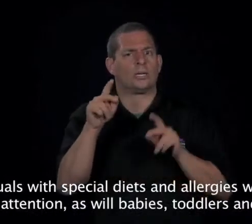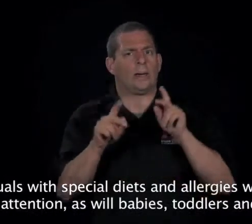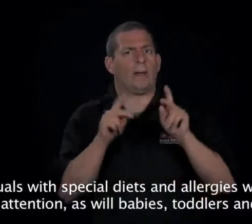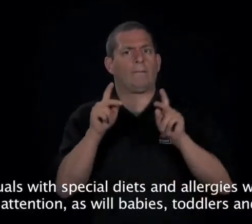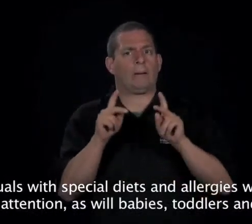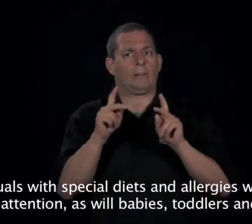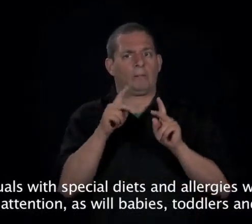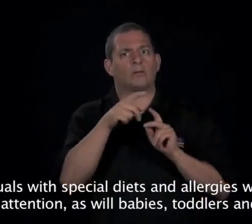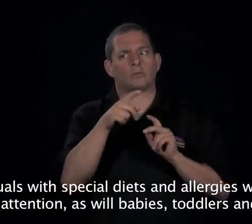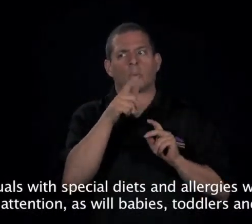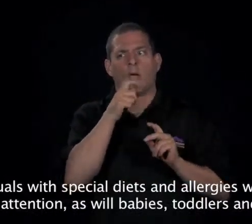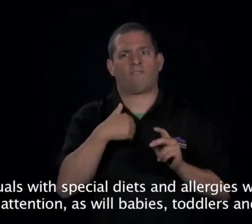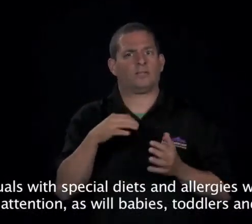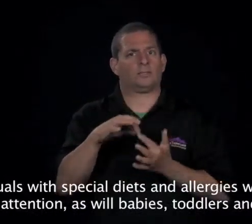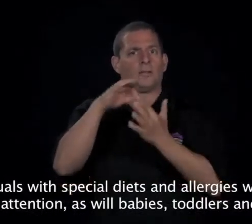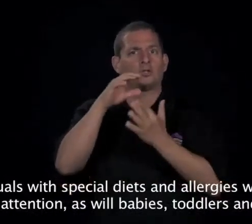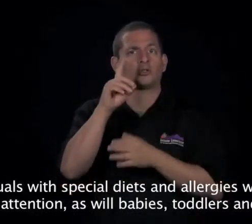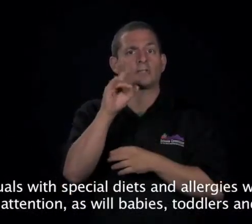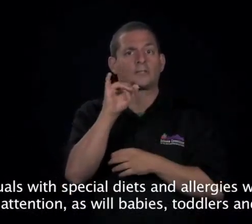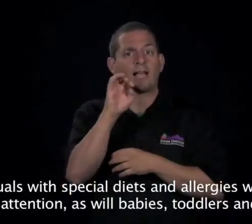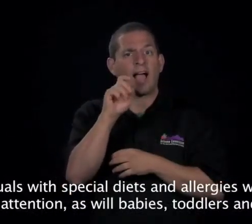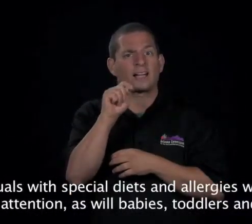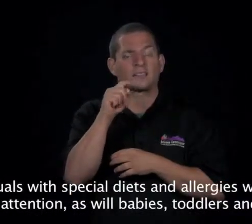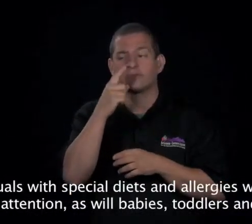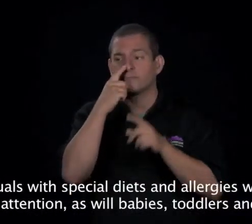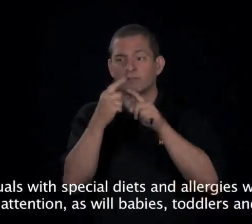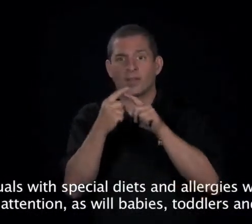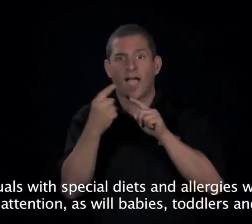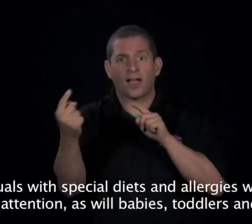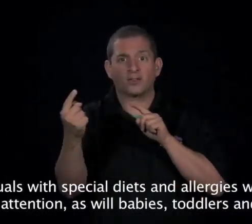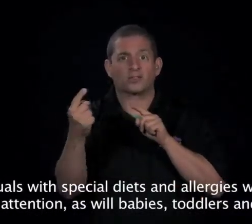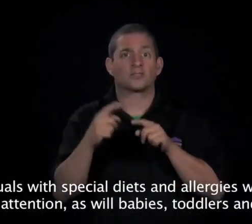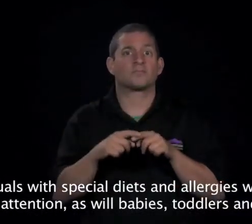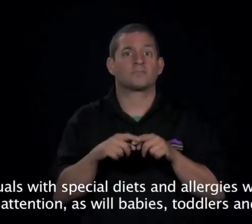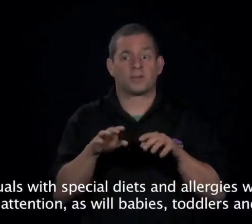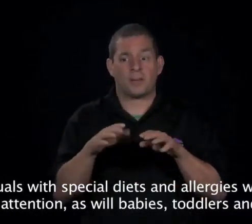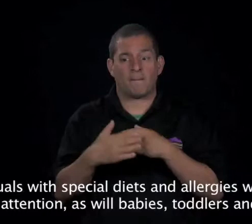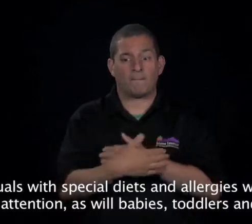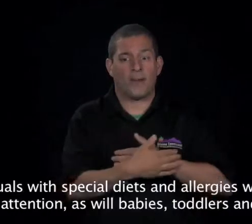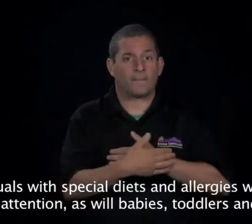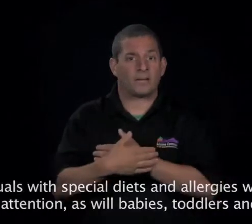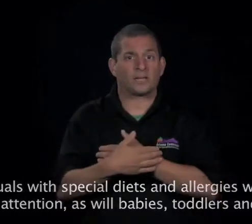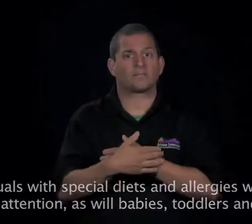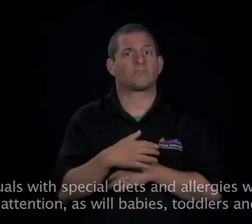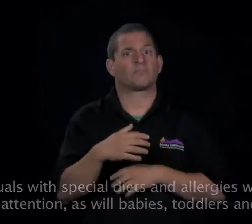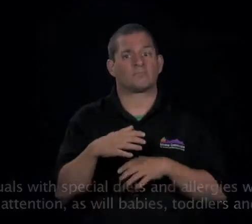Individuals with special diets and allergies will need special attention, as will babies, toddlers, and elderly.